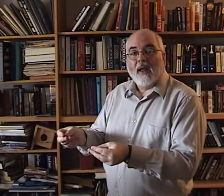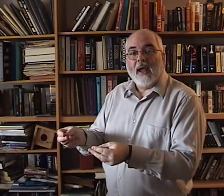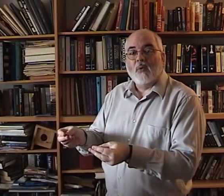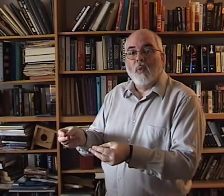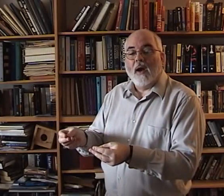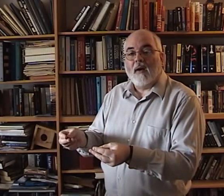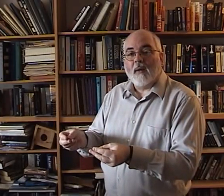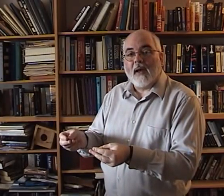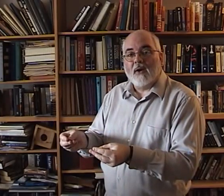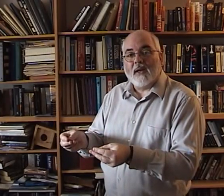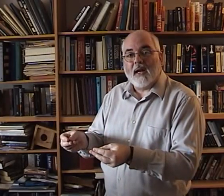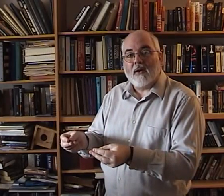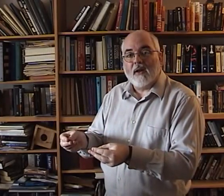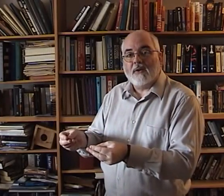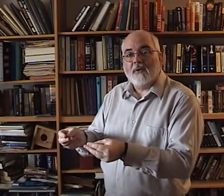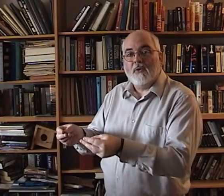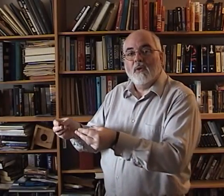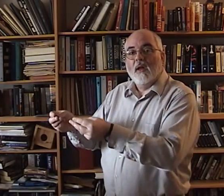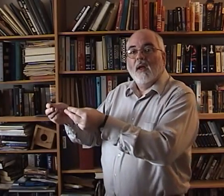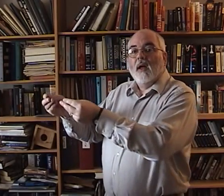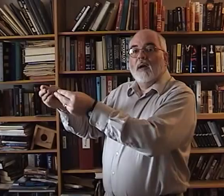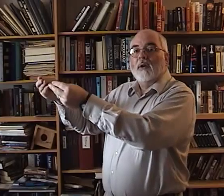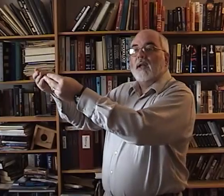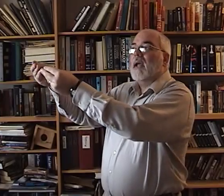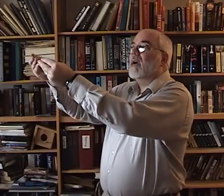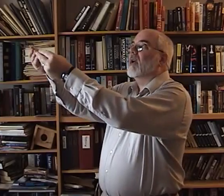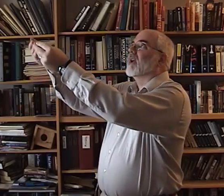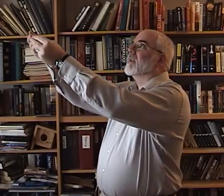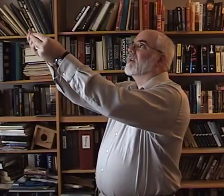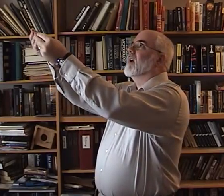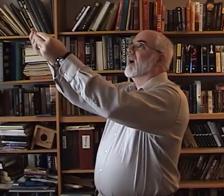And where am I going to carry it to? I'm going to carry it to God.